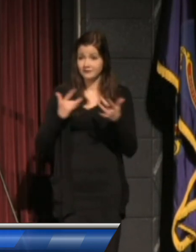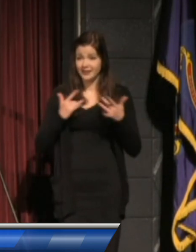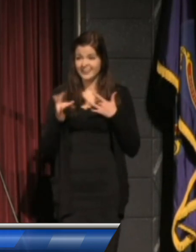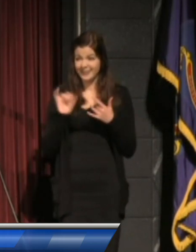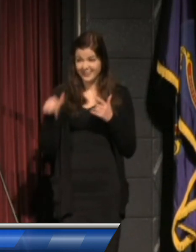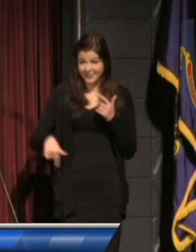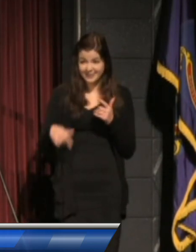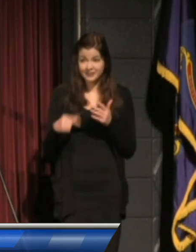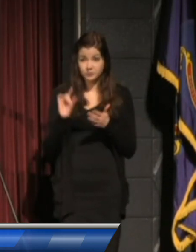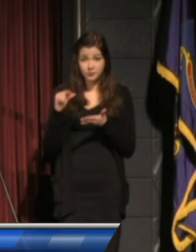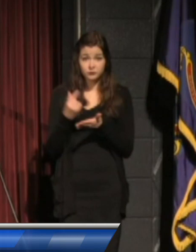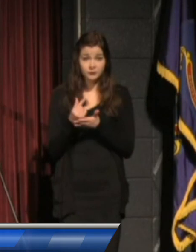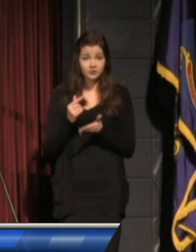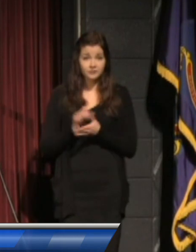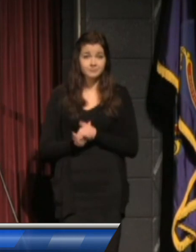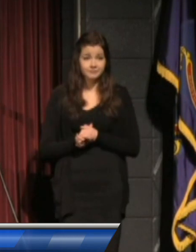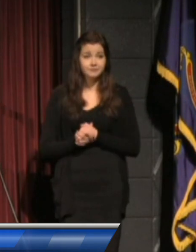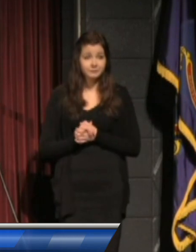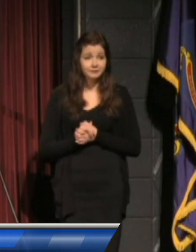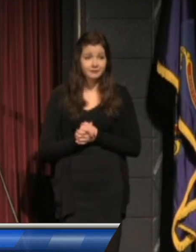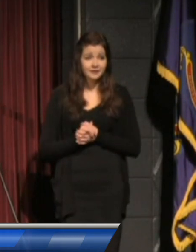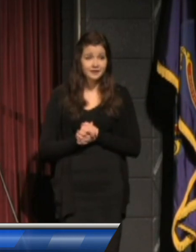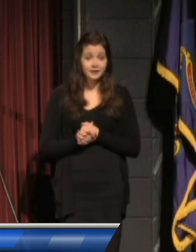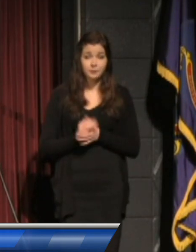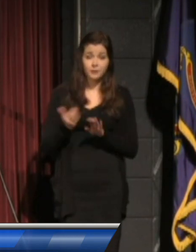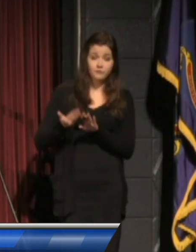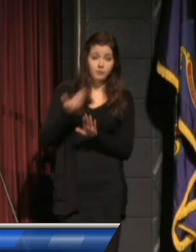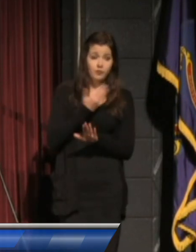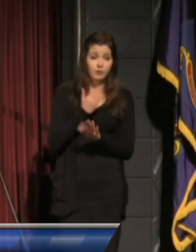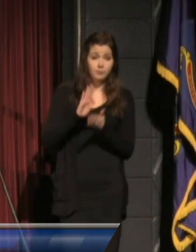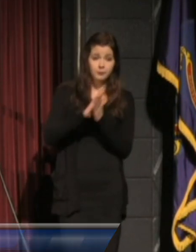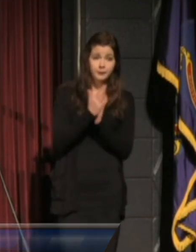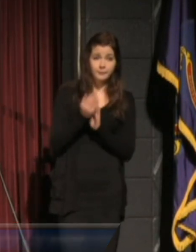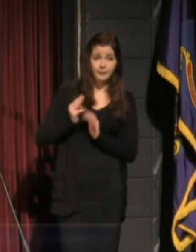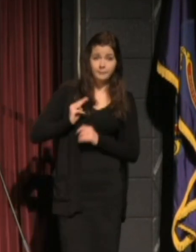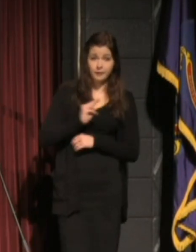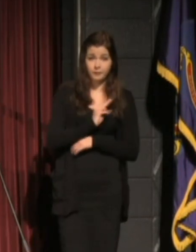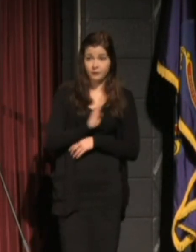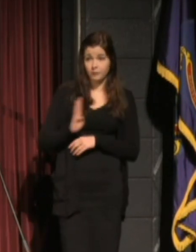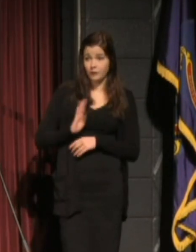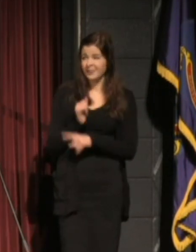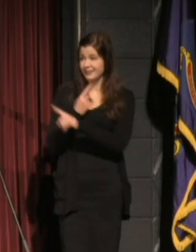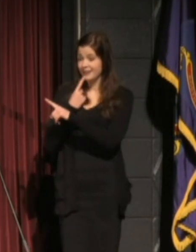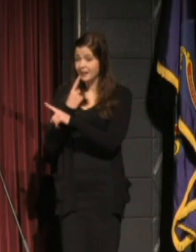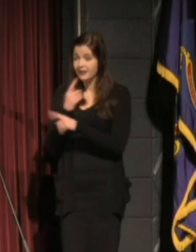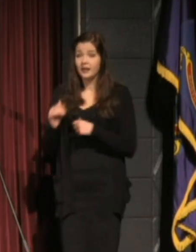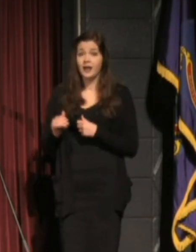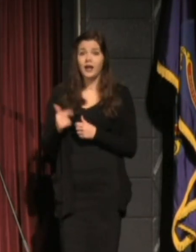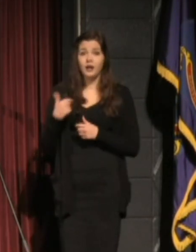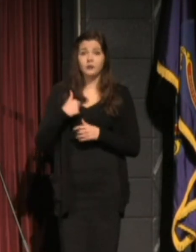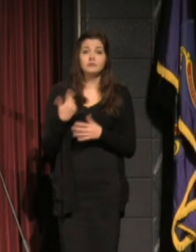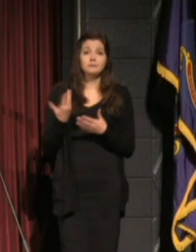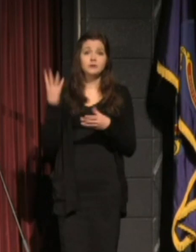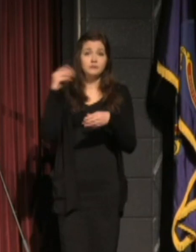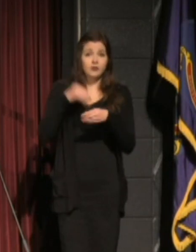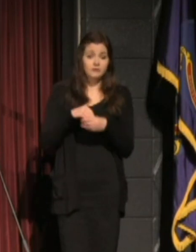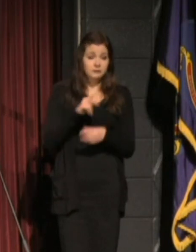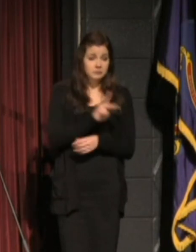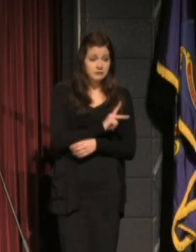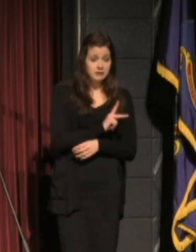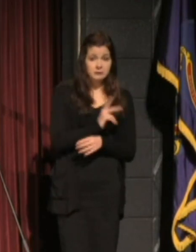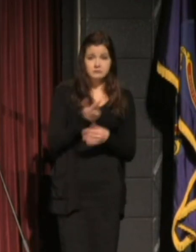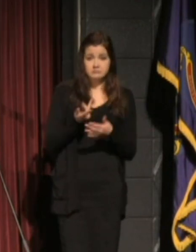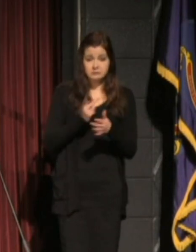this graduation. Prior to becoming a member of the board, as Dr. Darling said, I was in K-12 education for